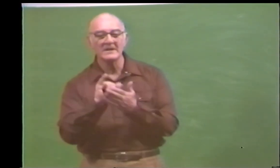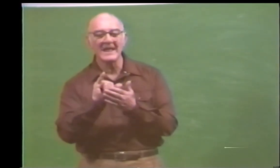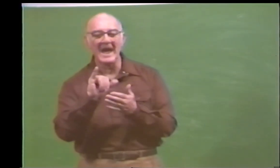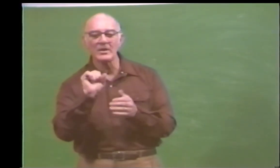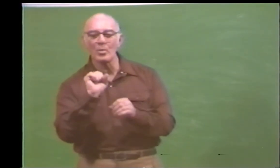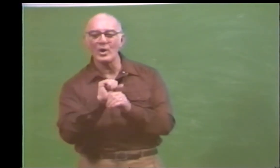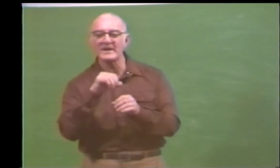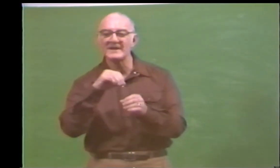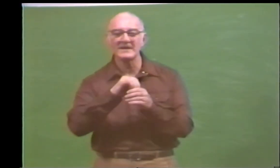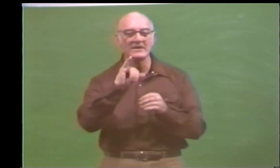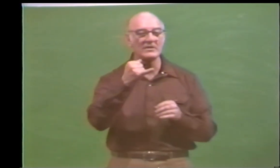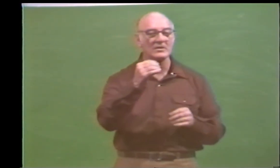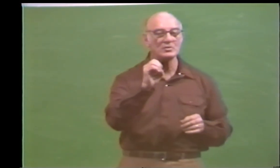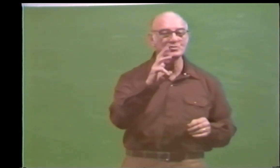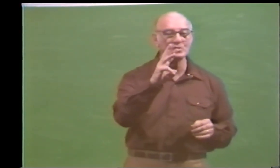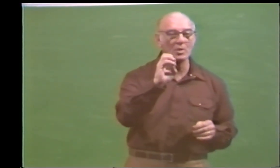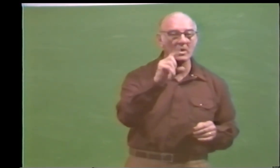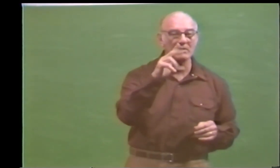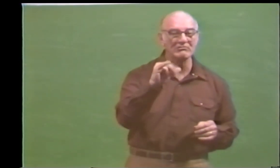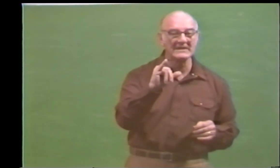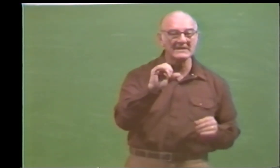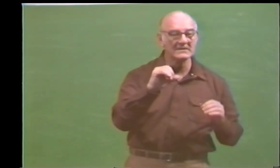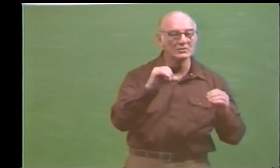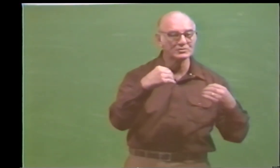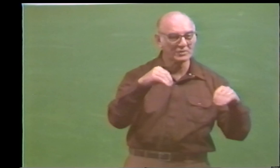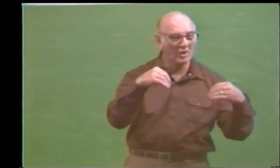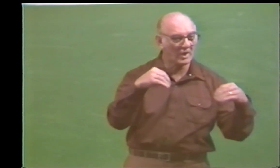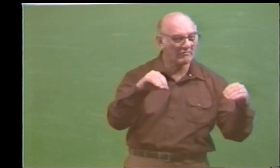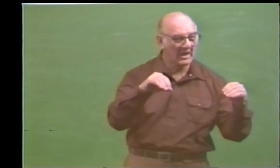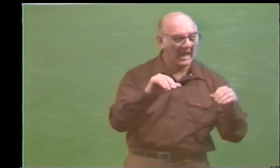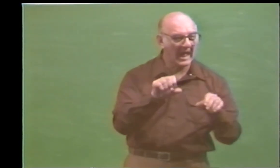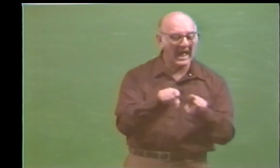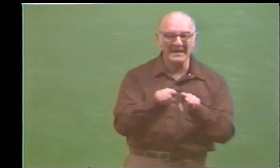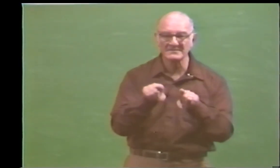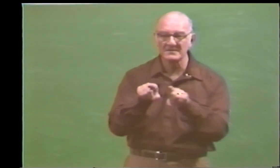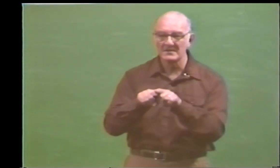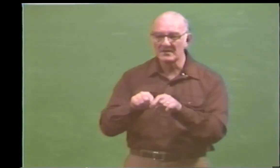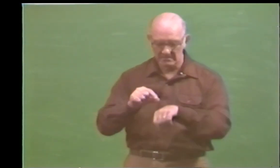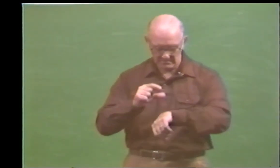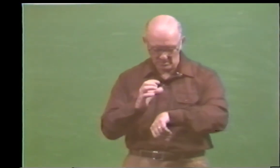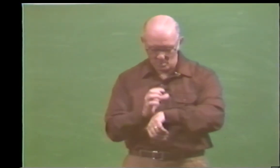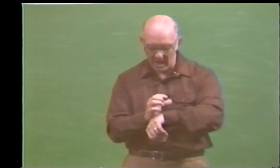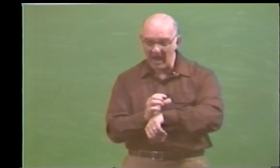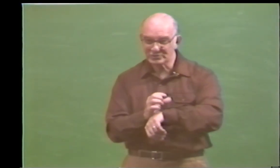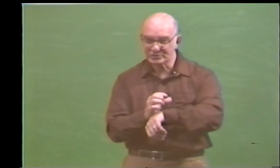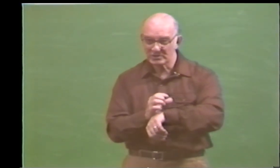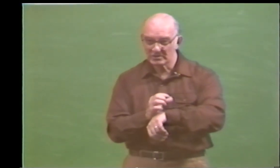that working in jewelry store as watch